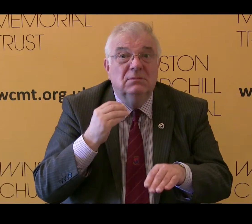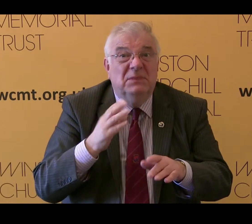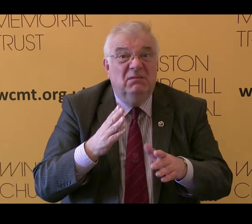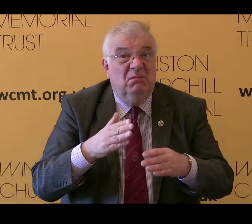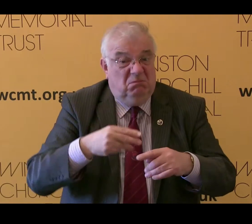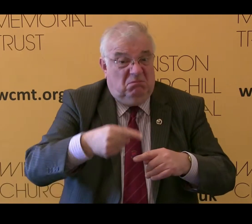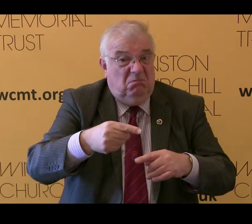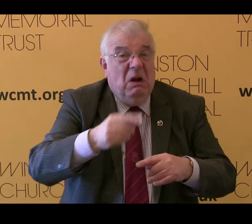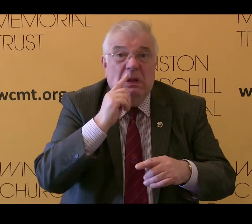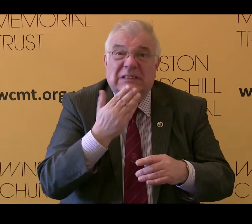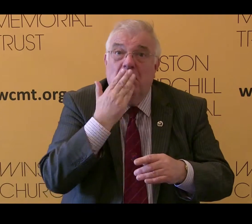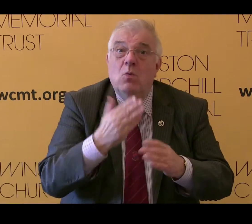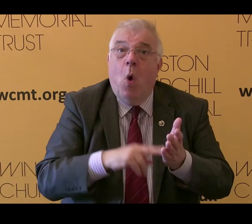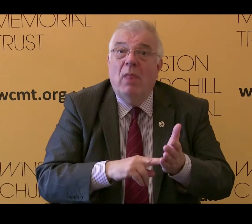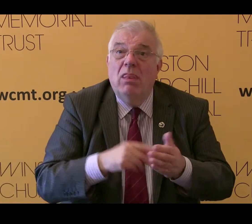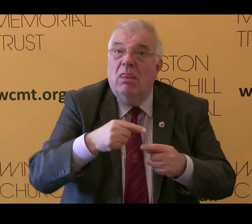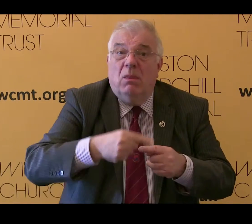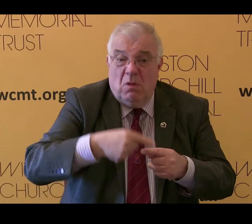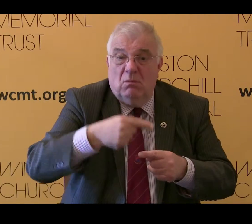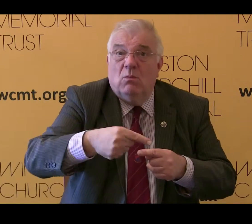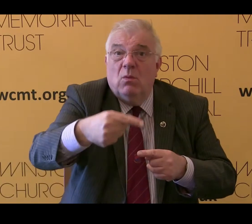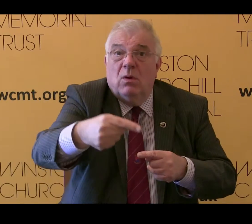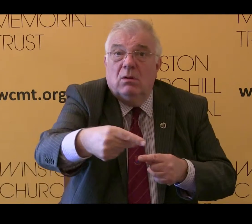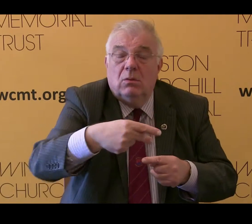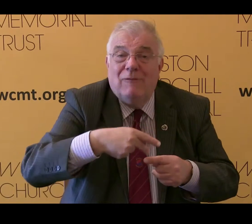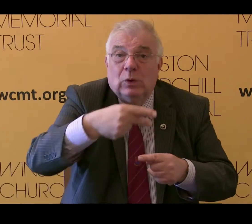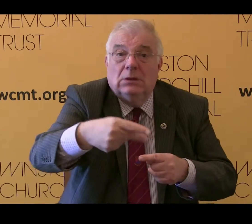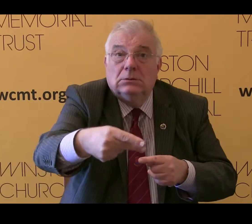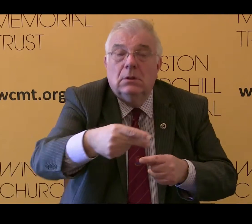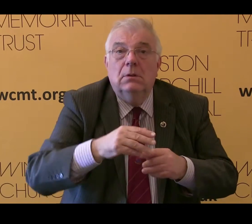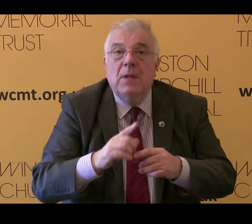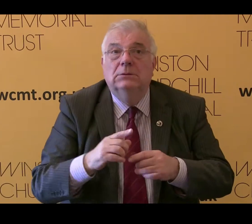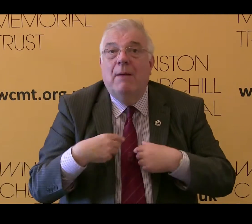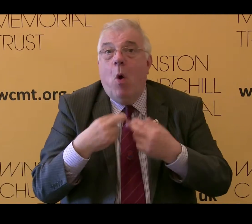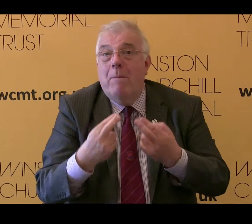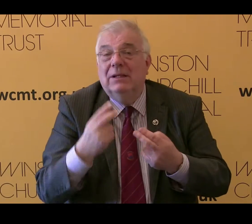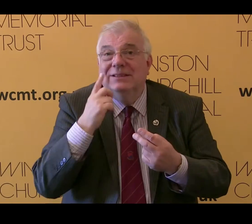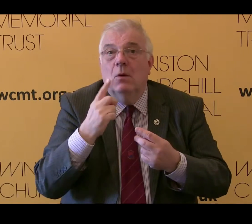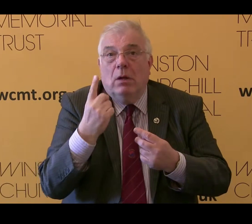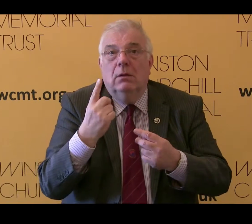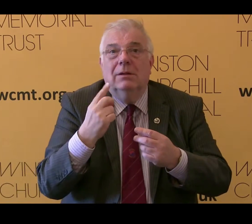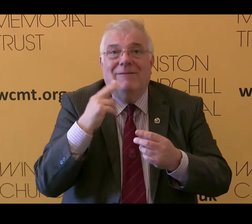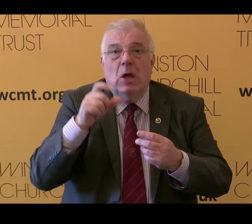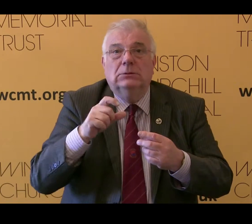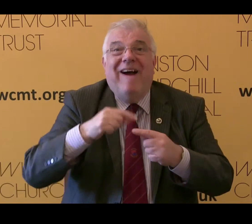And that seems, sort of average, seems sort of normal. I would like to hope to see, at least one deaf person every